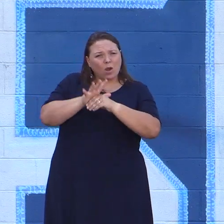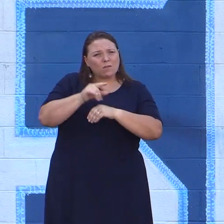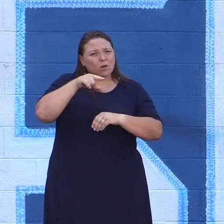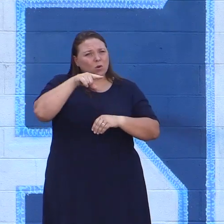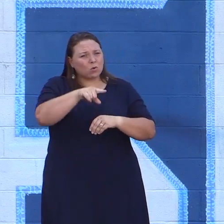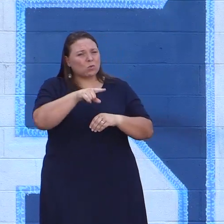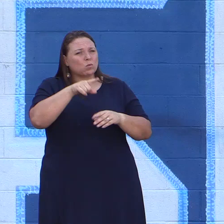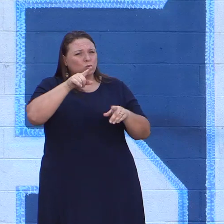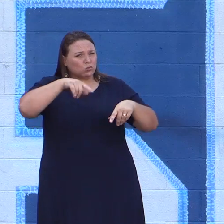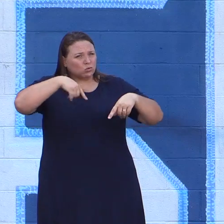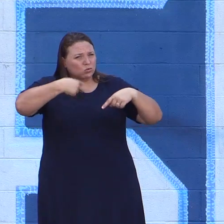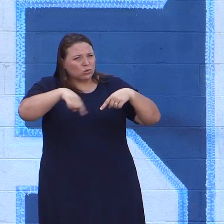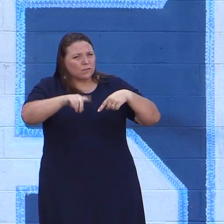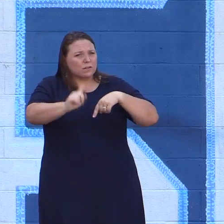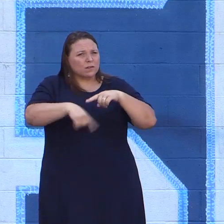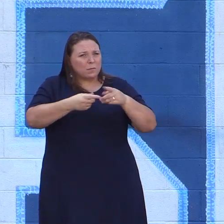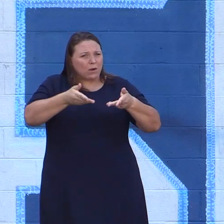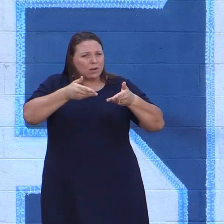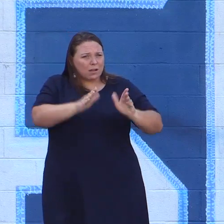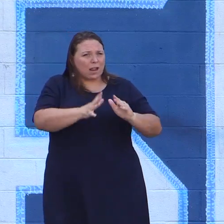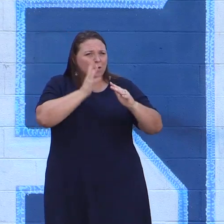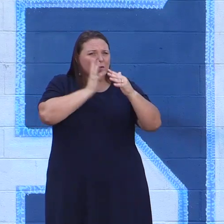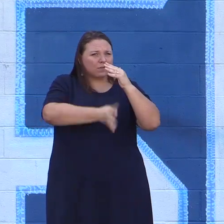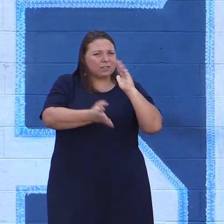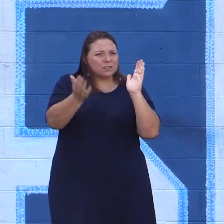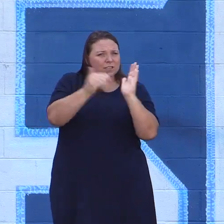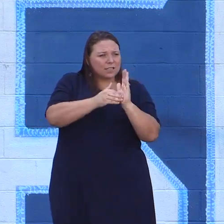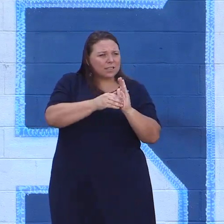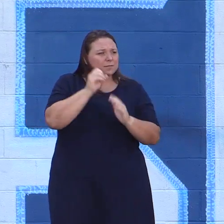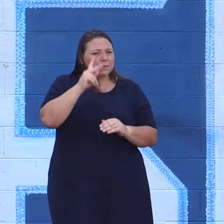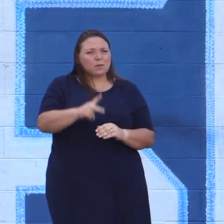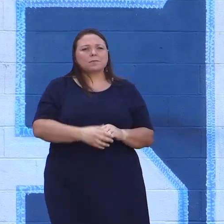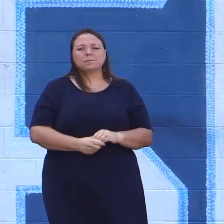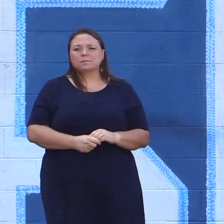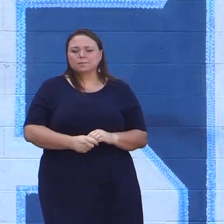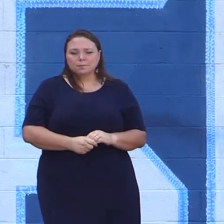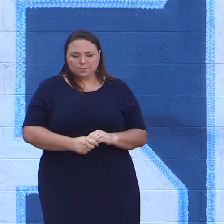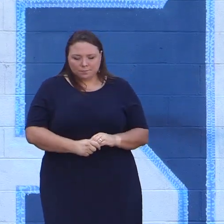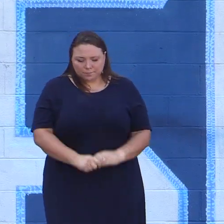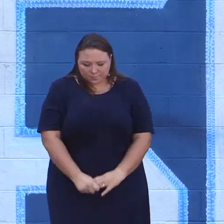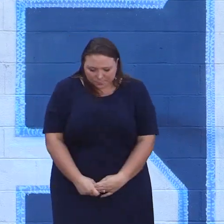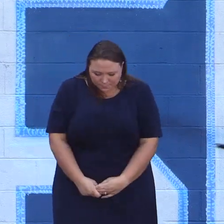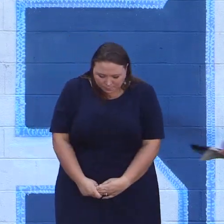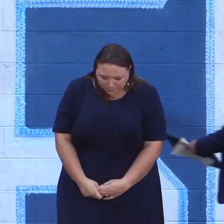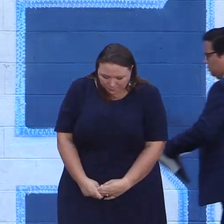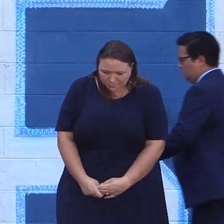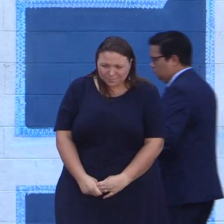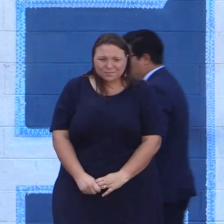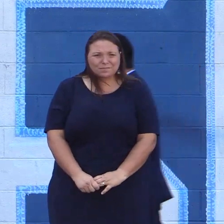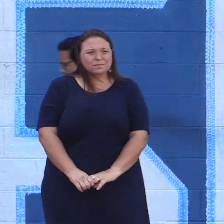and allowing that to resume? Okay. All right. Thanks. Dr. Jahangir?